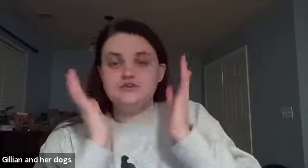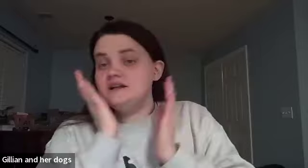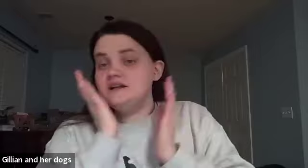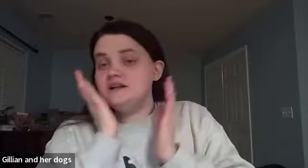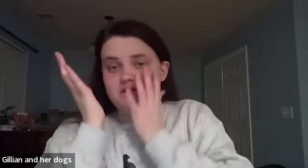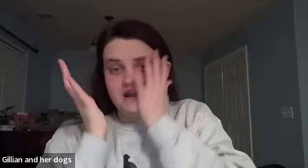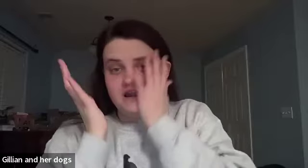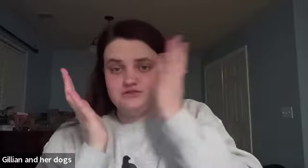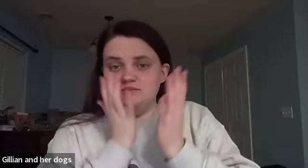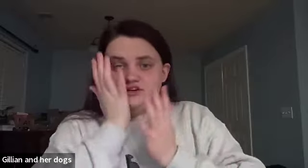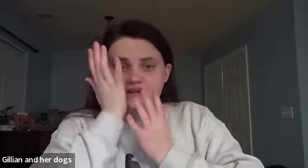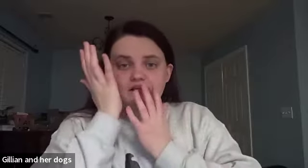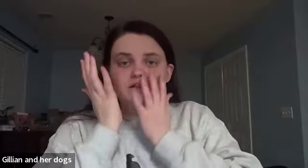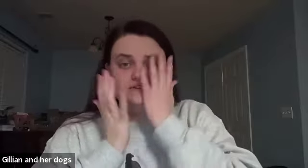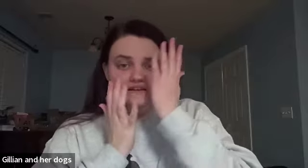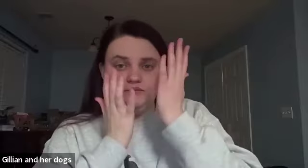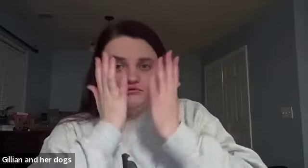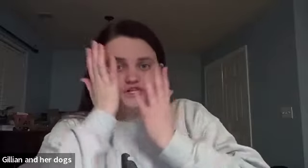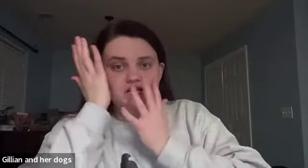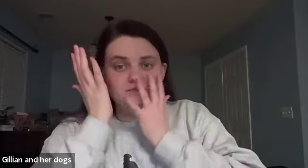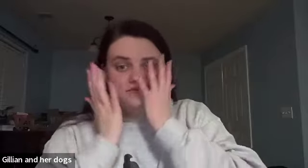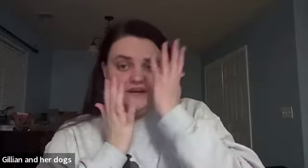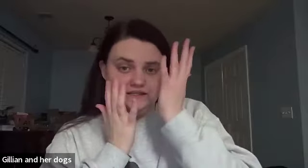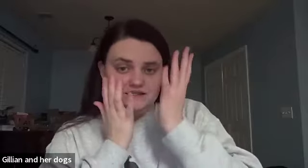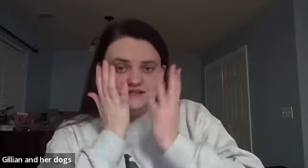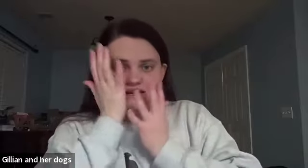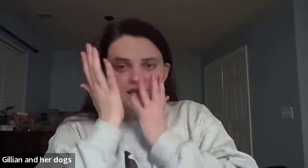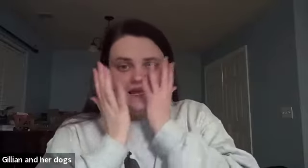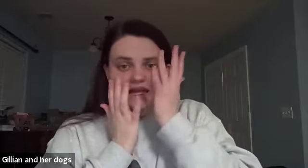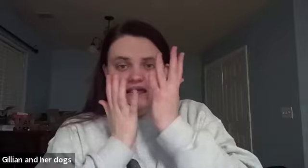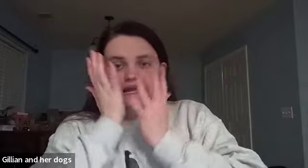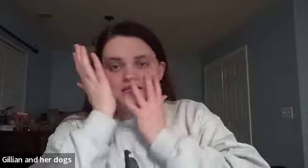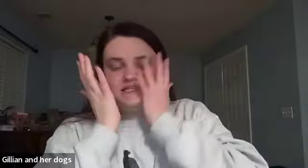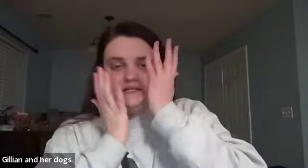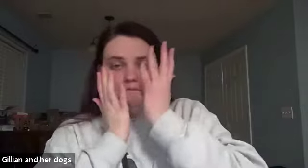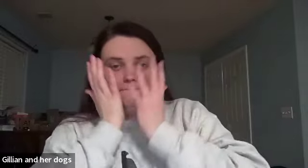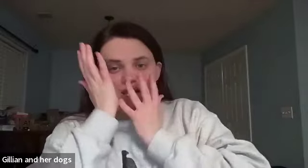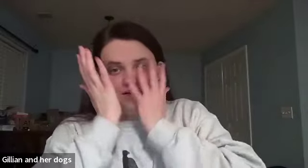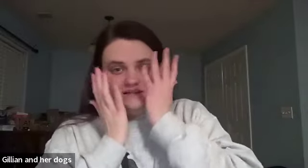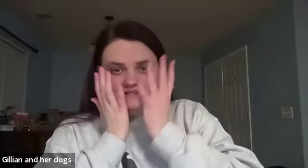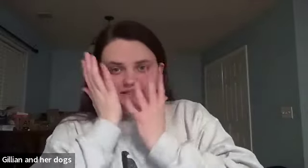you're not touching your actual cheek, but you're getting close to like brushing up your face. And it's embarrassed.